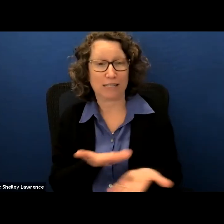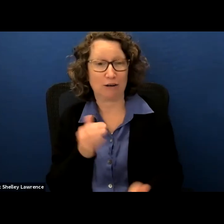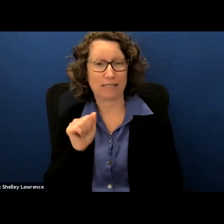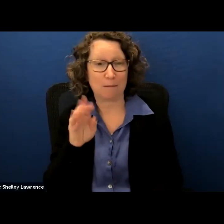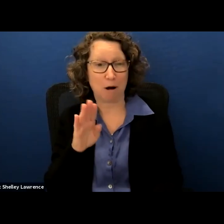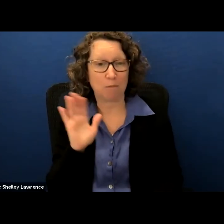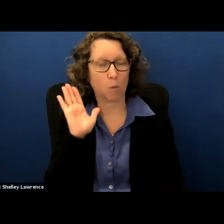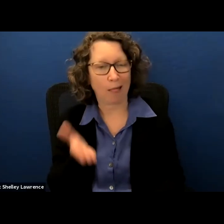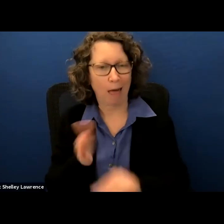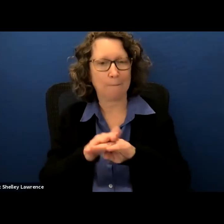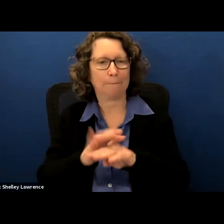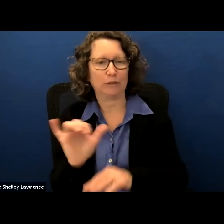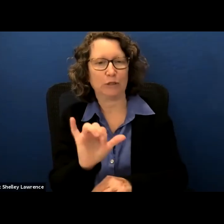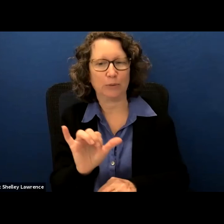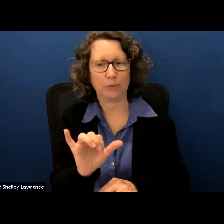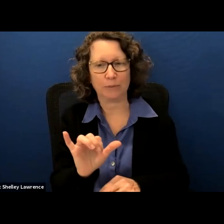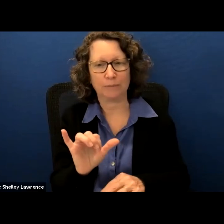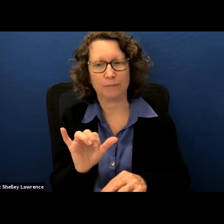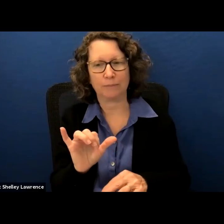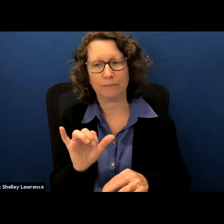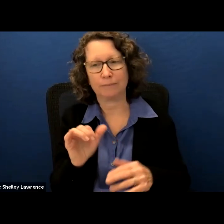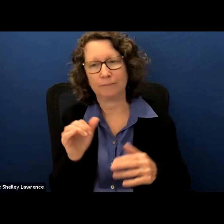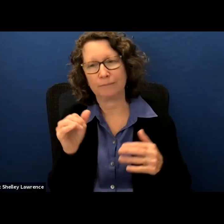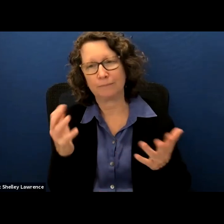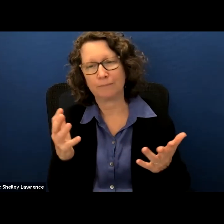too. Next slide, please.